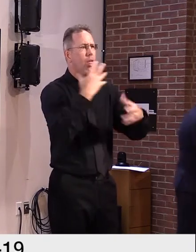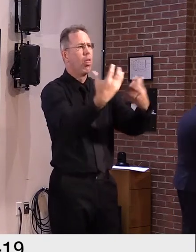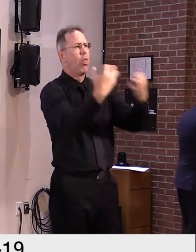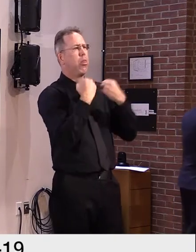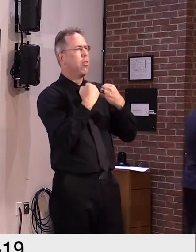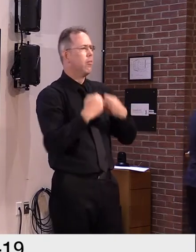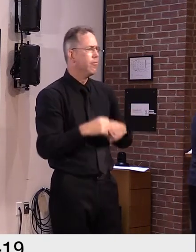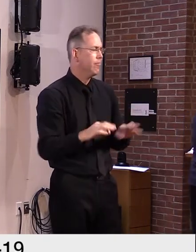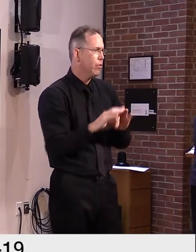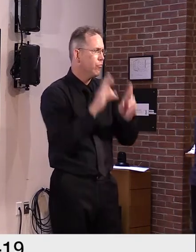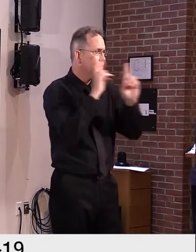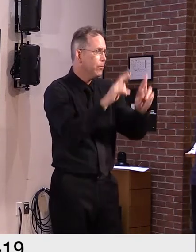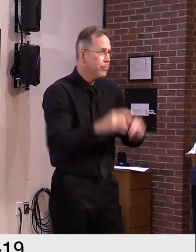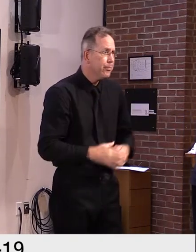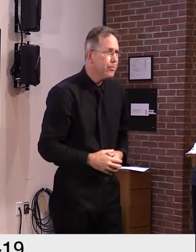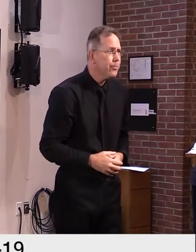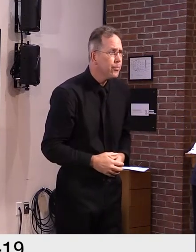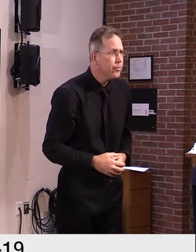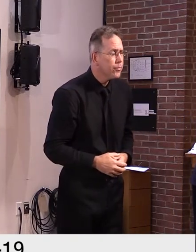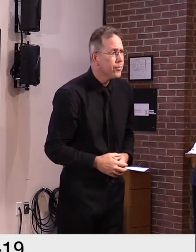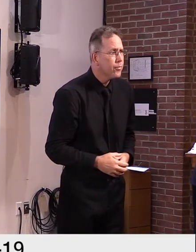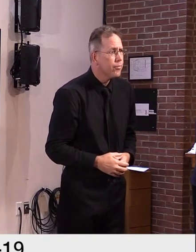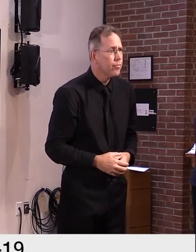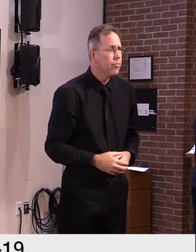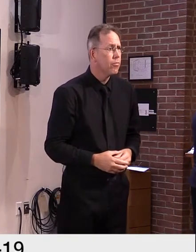That's it? All right, thank you very much.